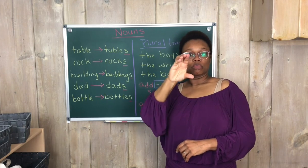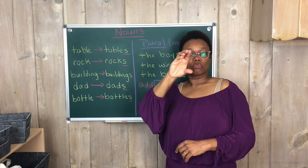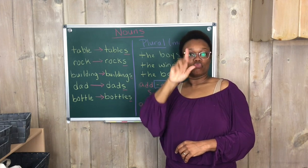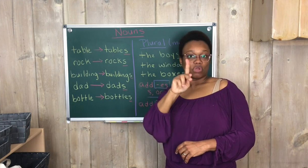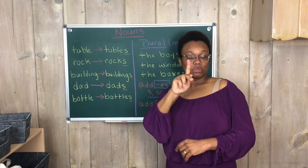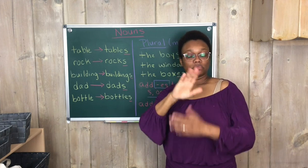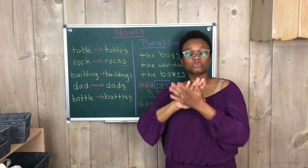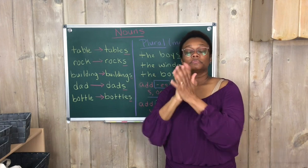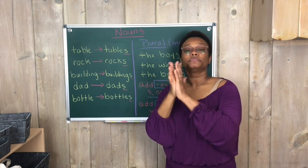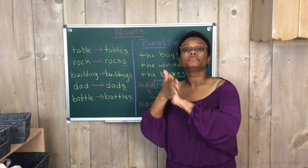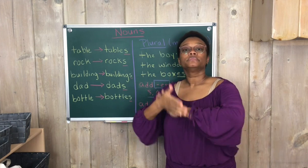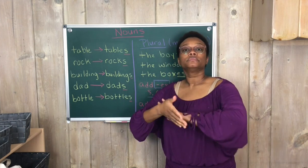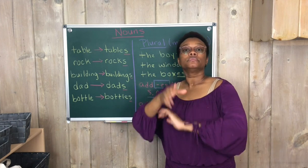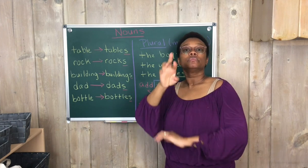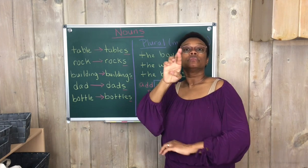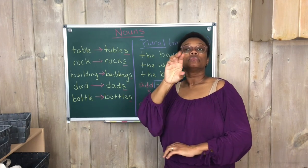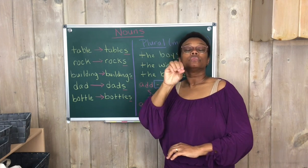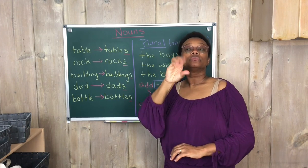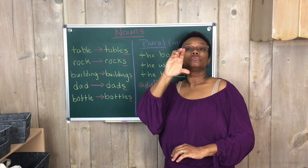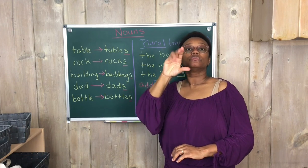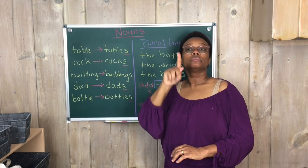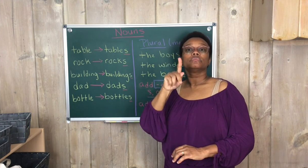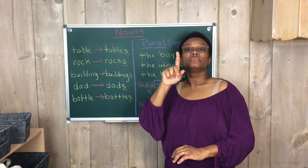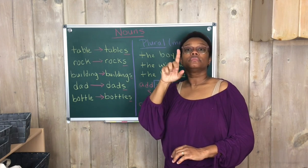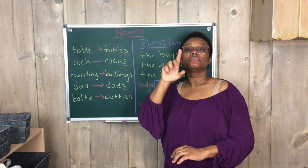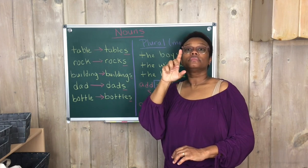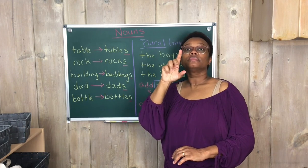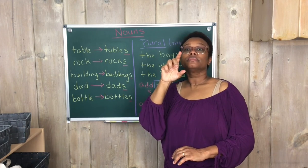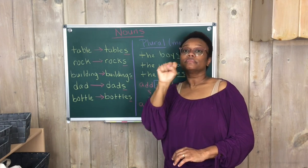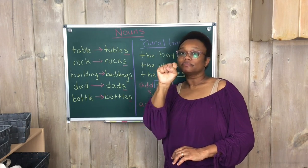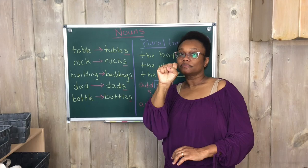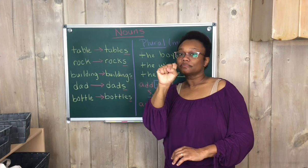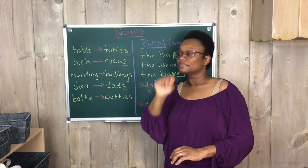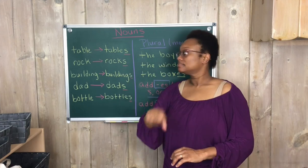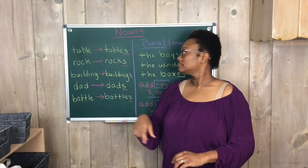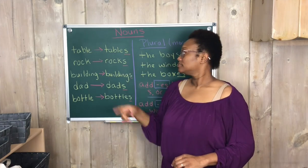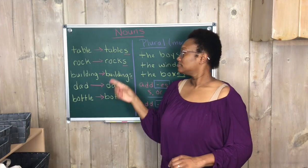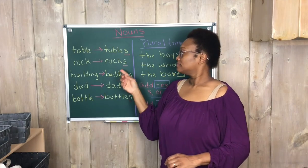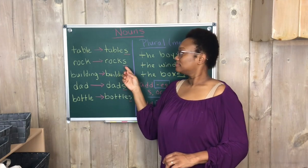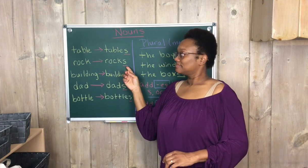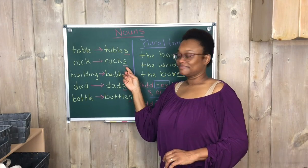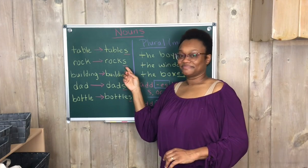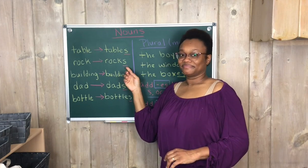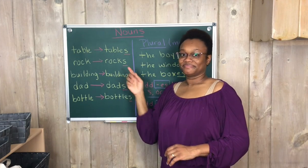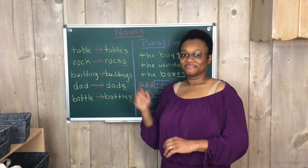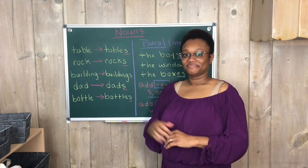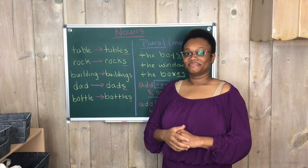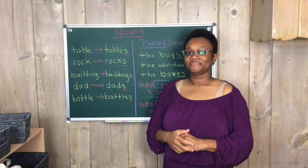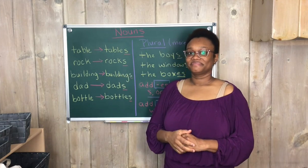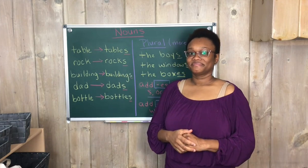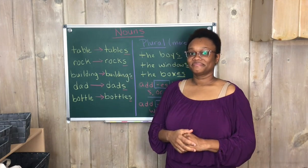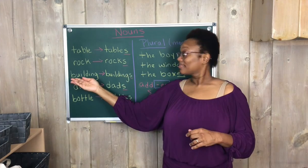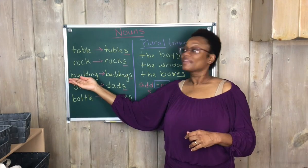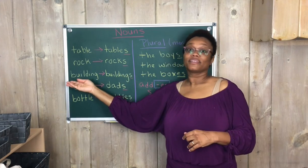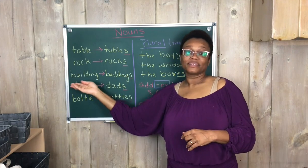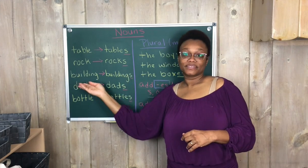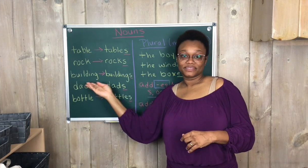Rock, ROCK, becomes rocks with an S because it ends in a K.